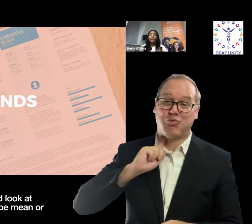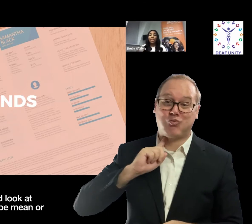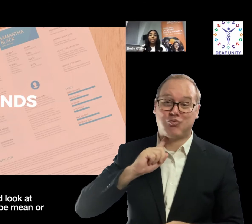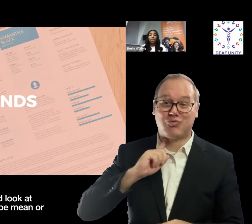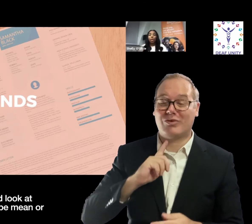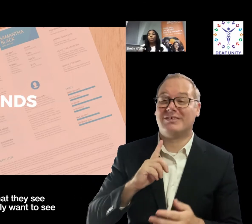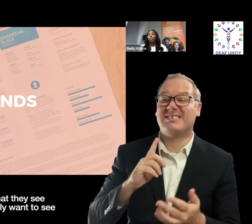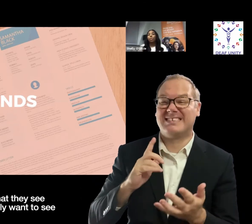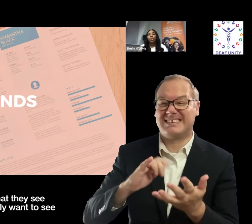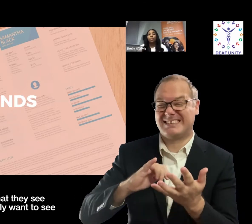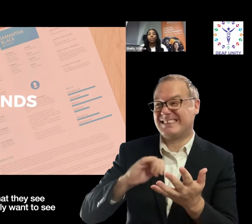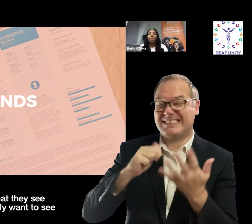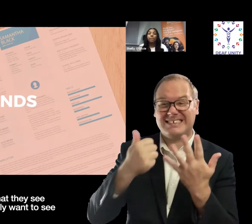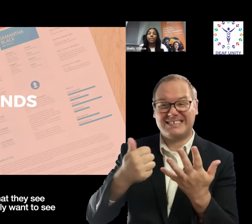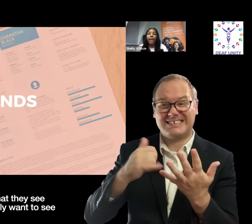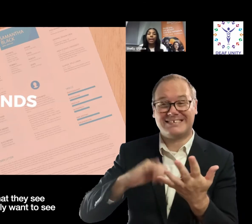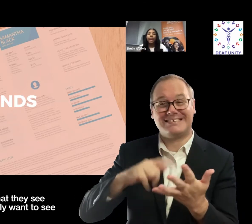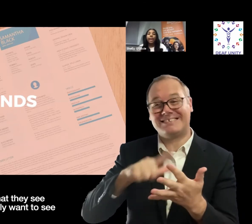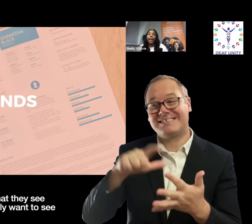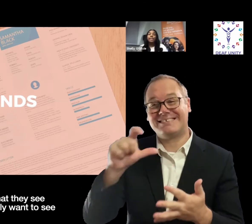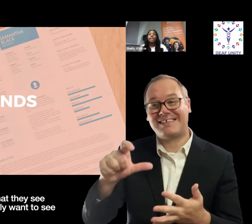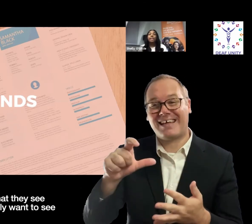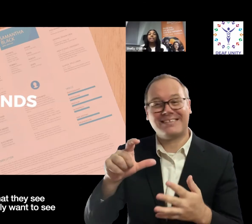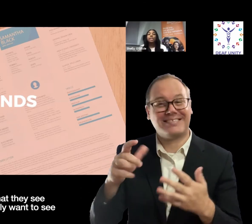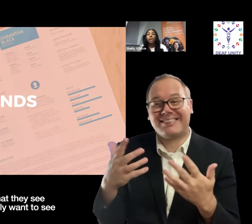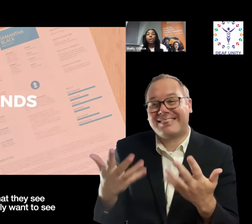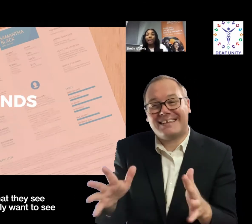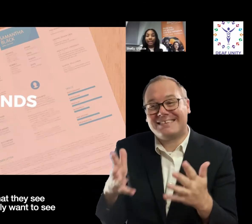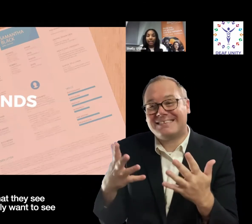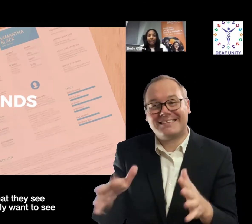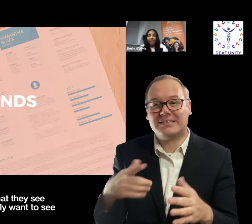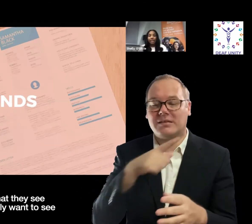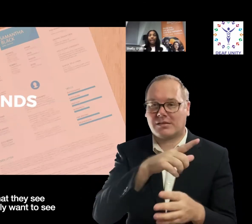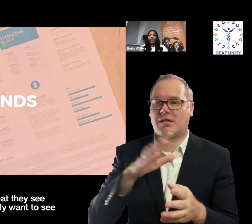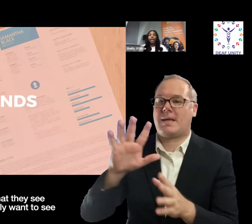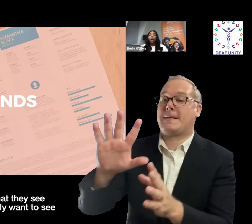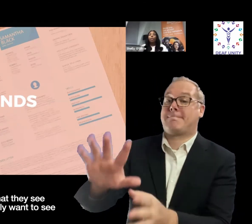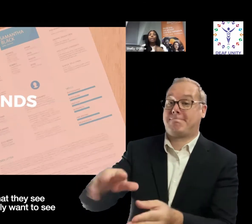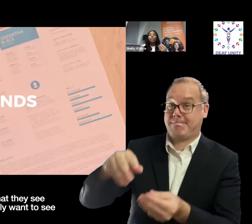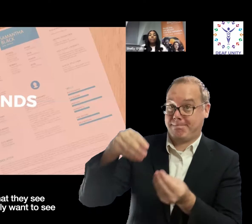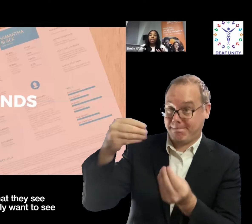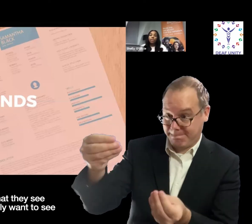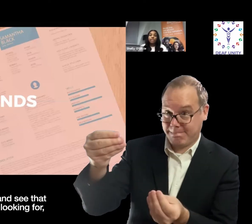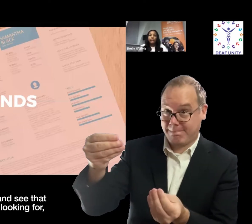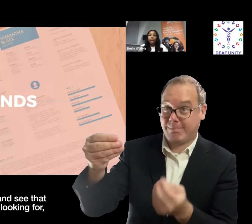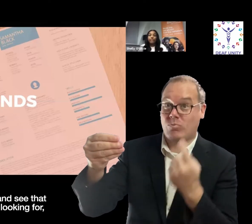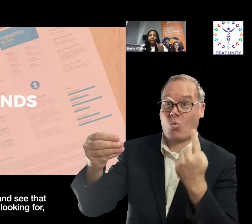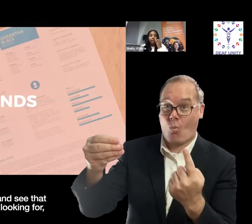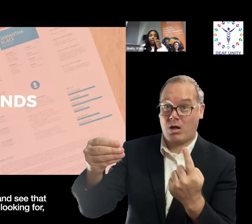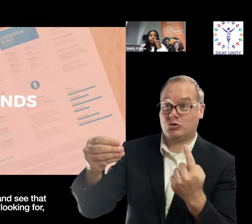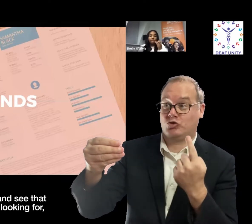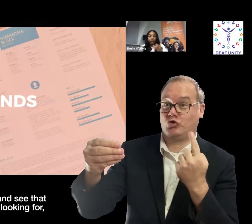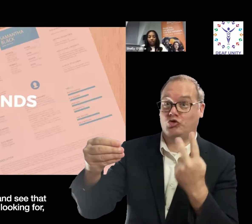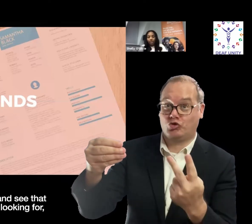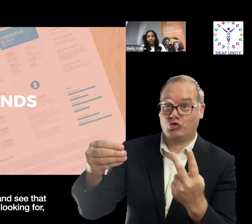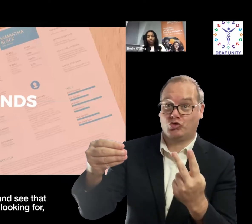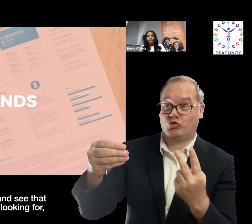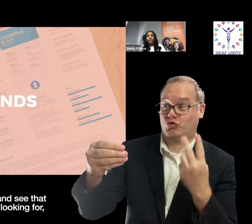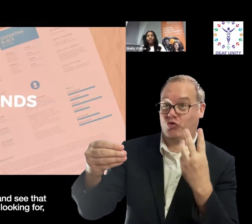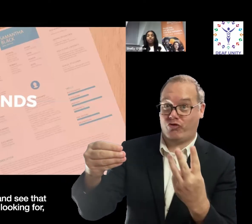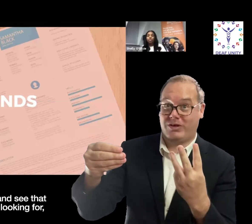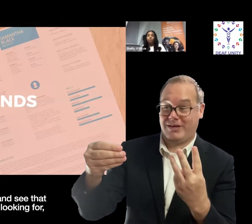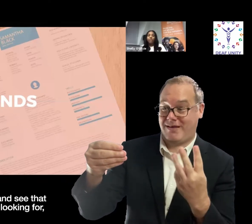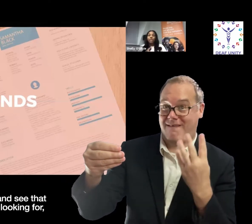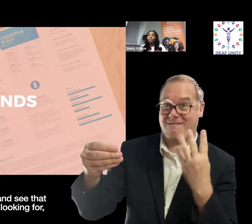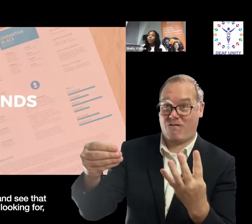to be mean or not give you the time of day. It's that they see so many CVs in a day. What they really want to see by a CV is be able to glance over it and